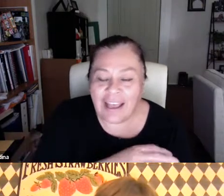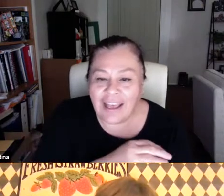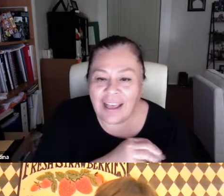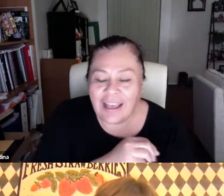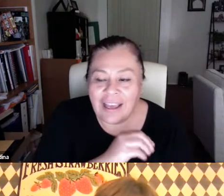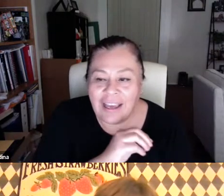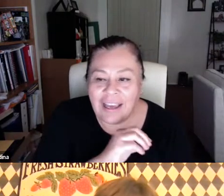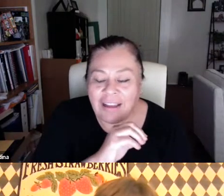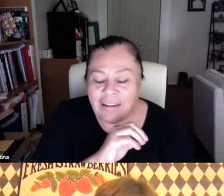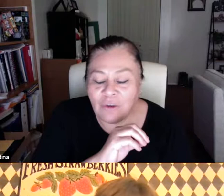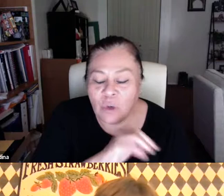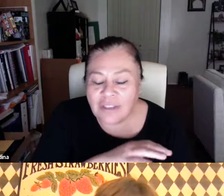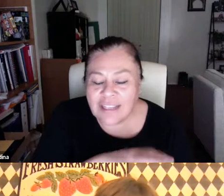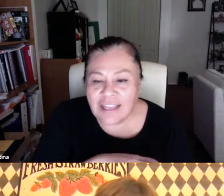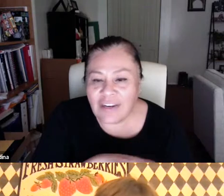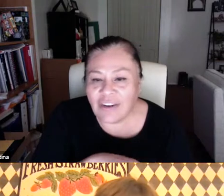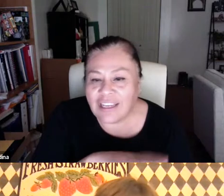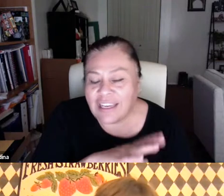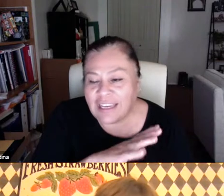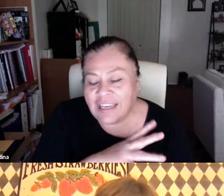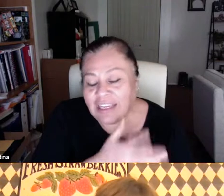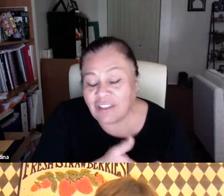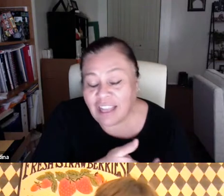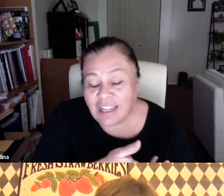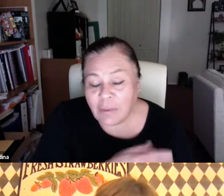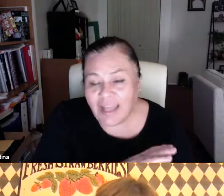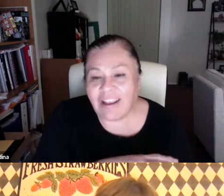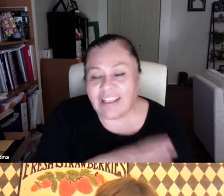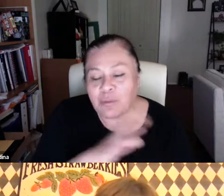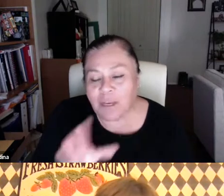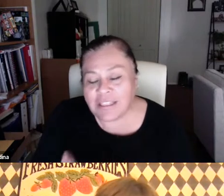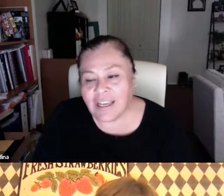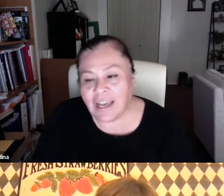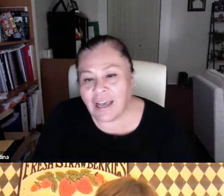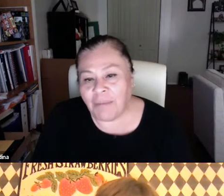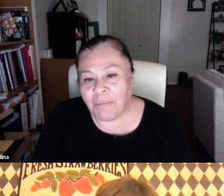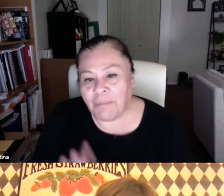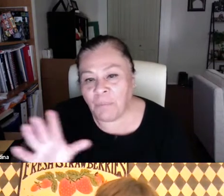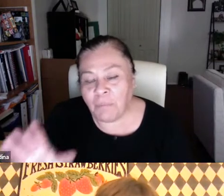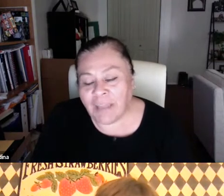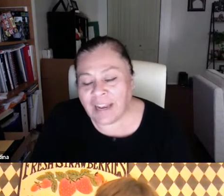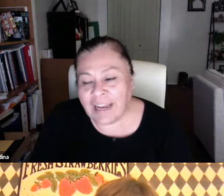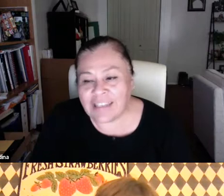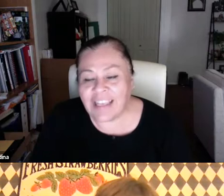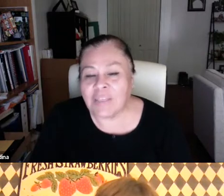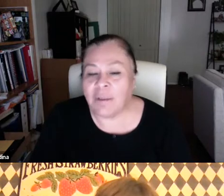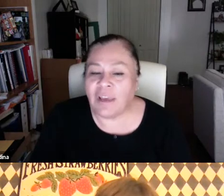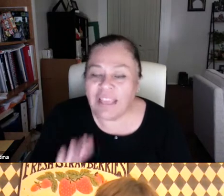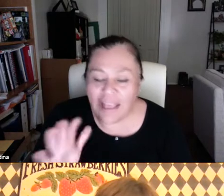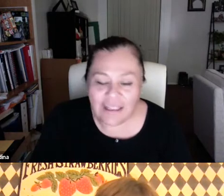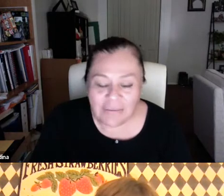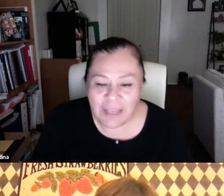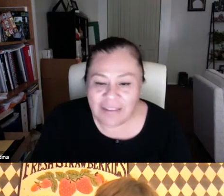pasarla al Google Translator y ellos le dan la palabra y después verla en las señas,